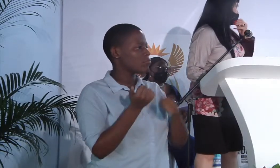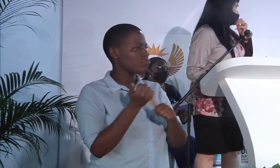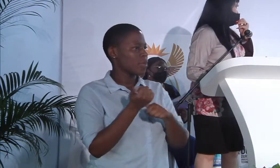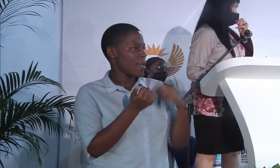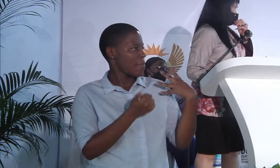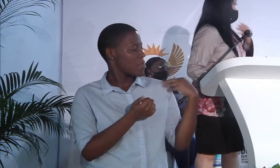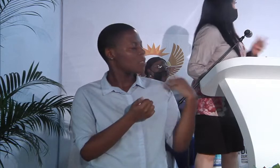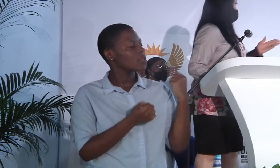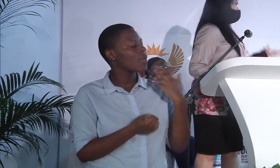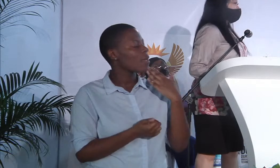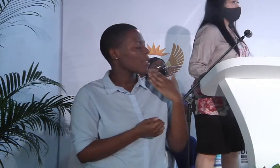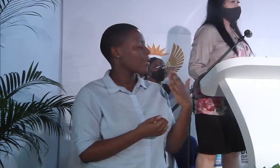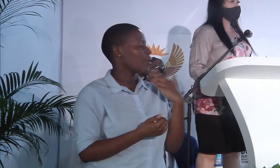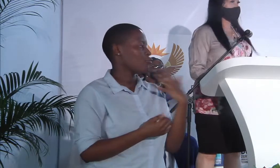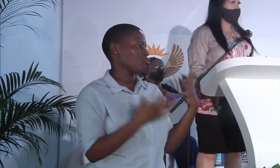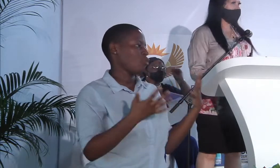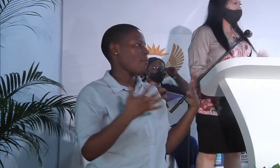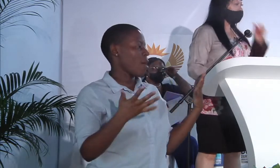us today.